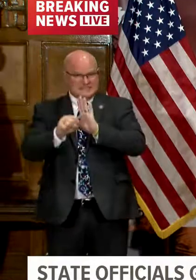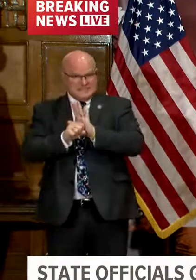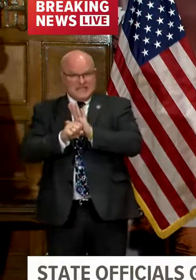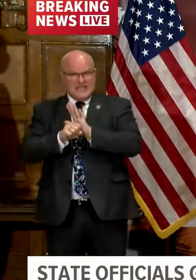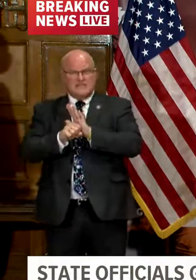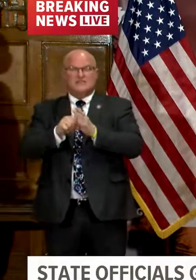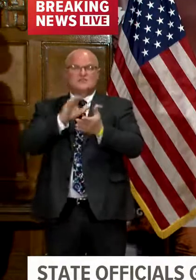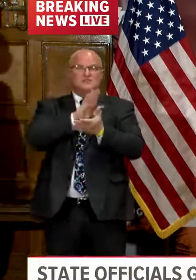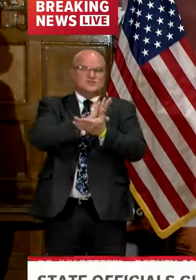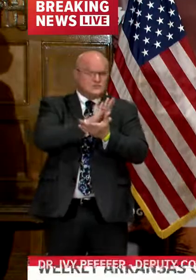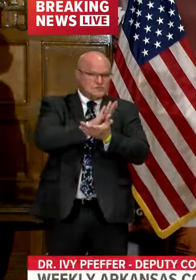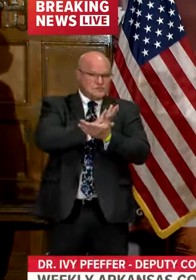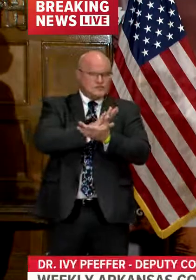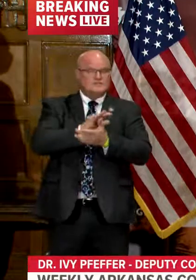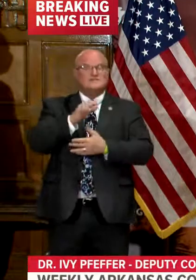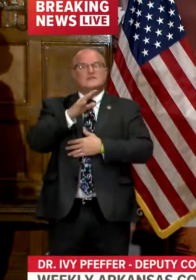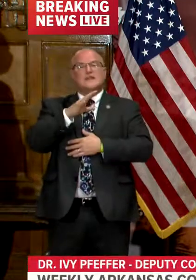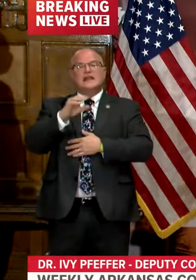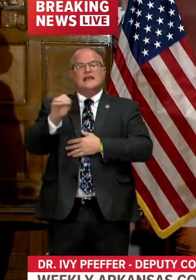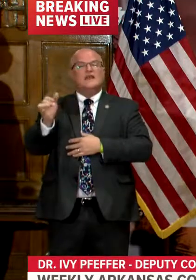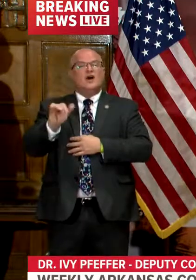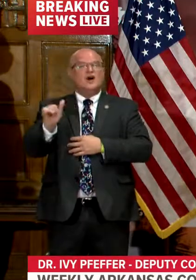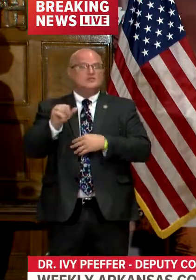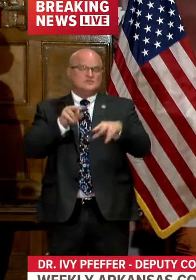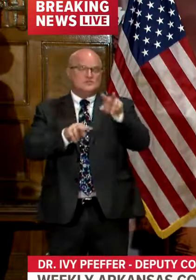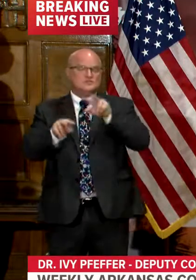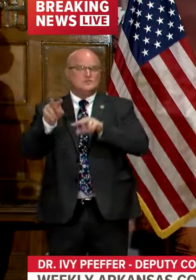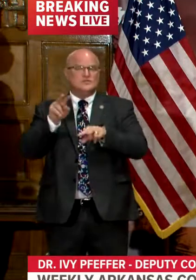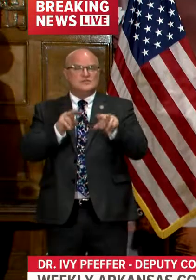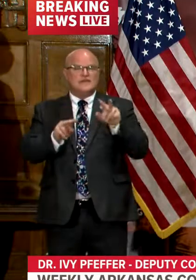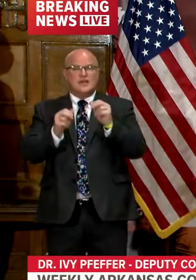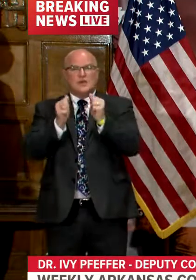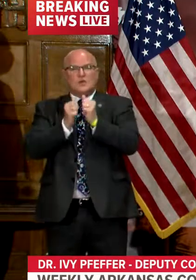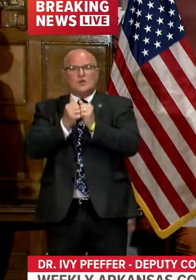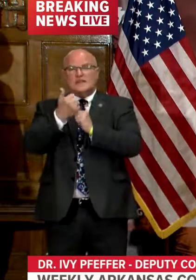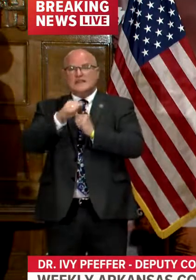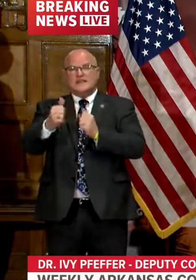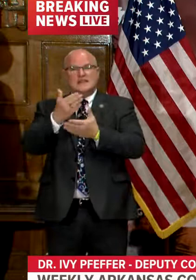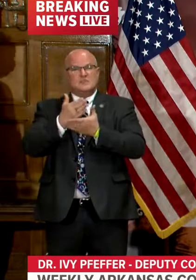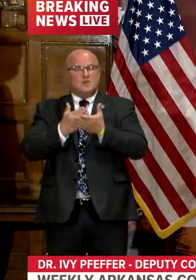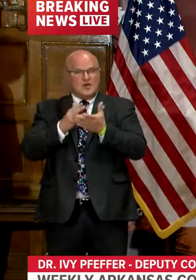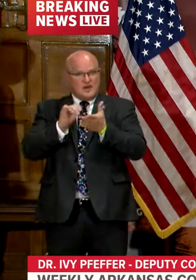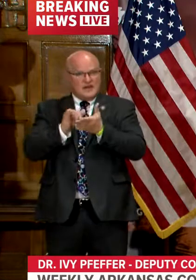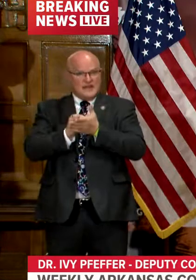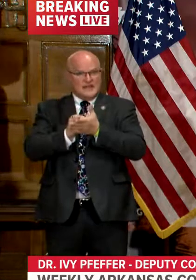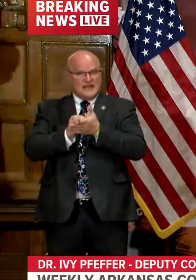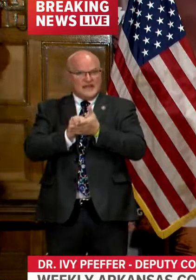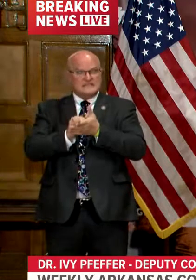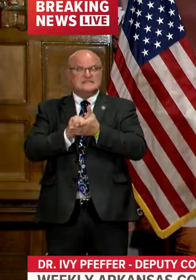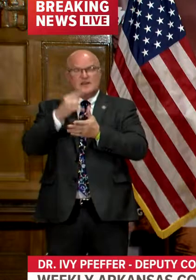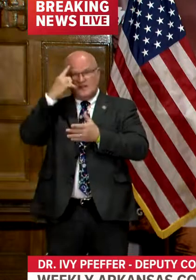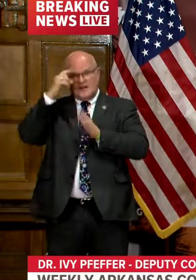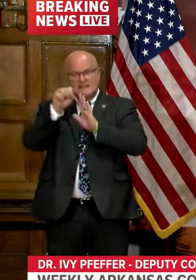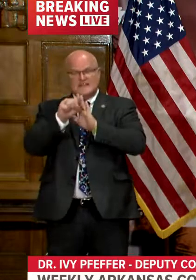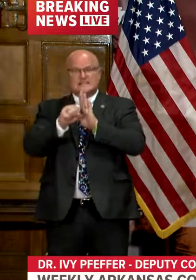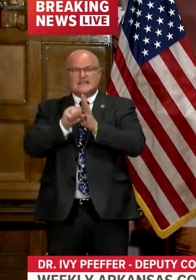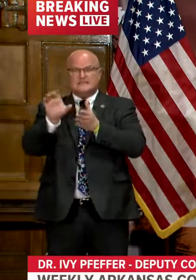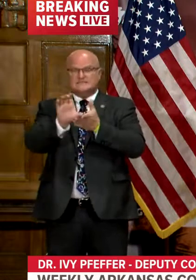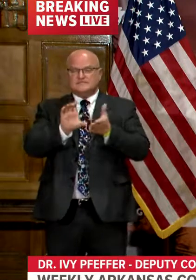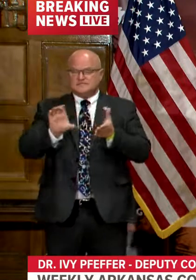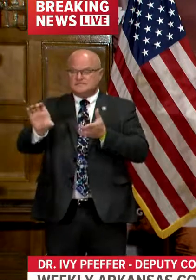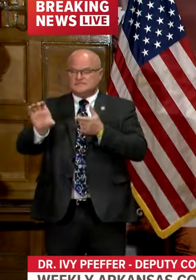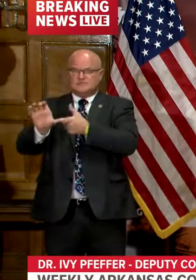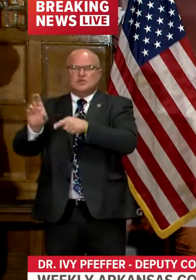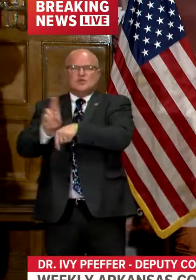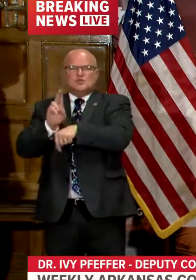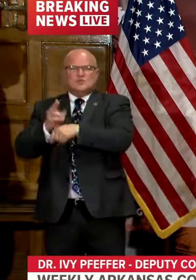to the schools, and also looking at with any portion that is allowed for a state set aside, what would be the best use of